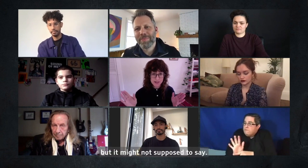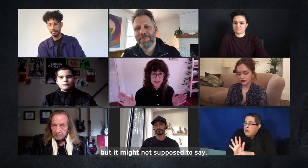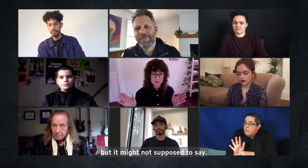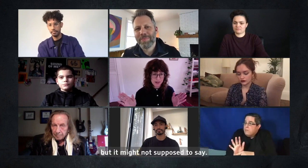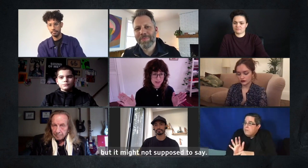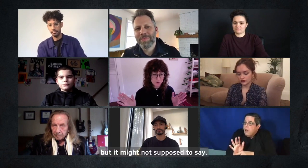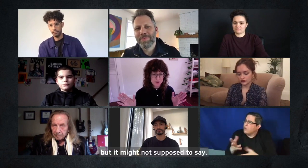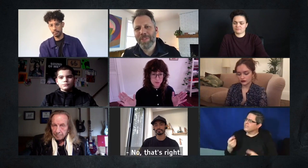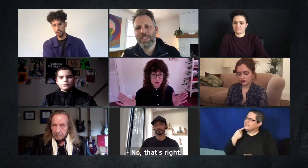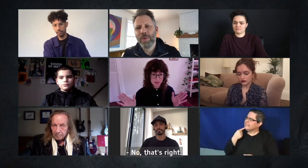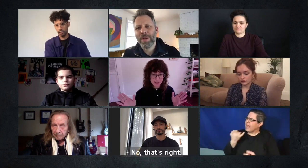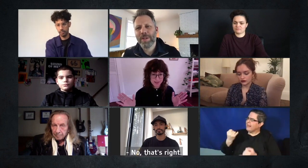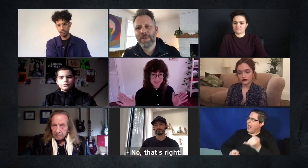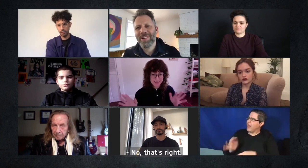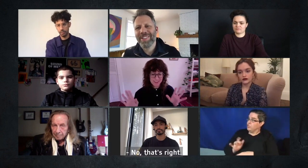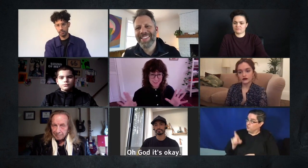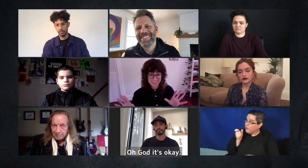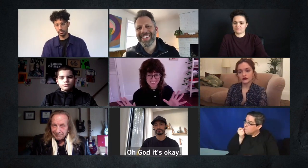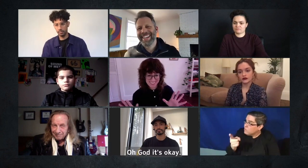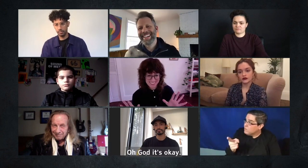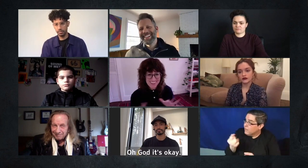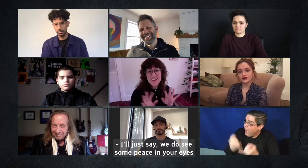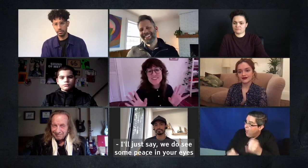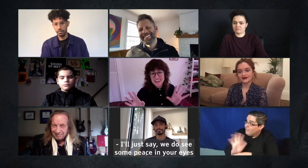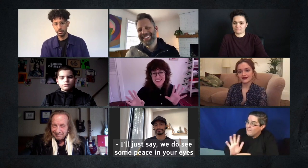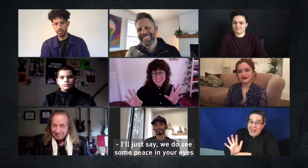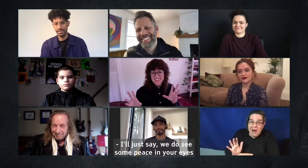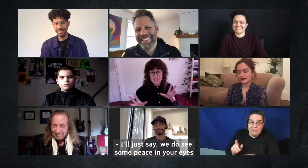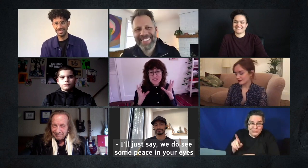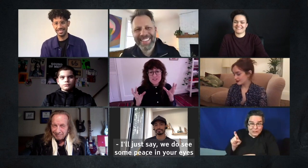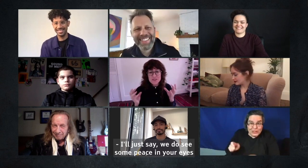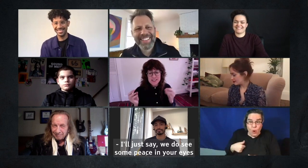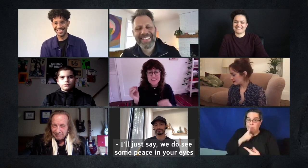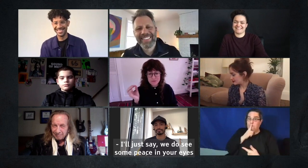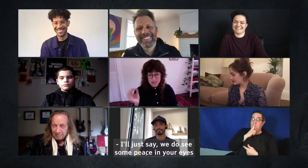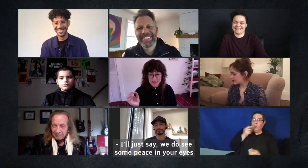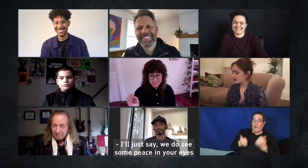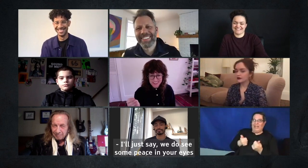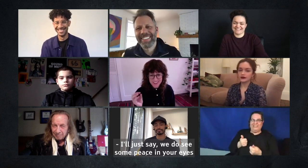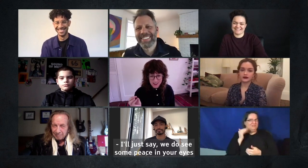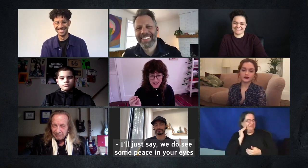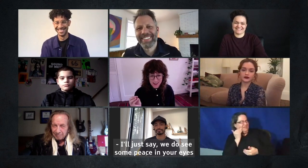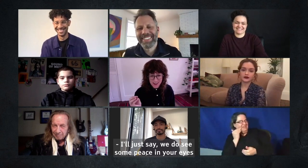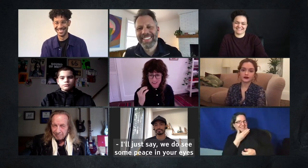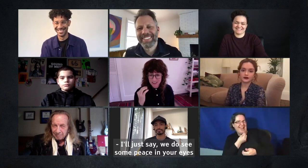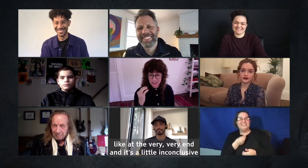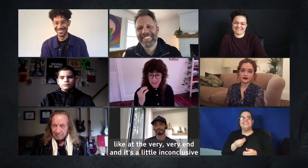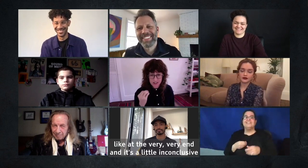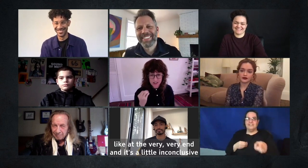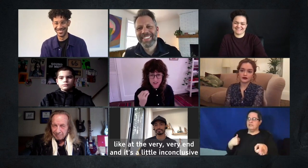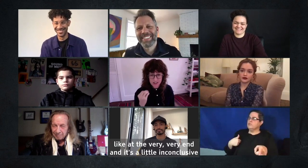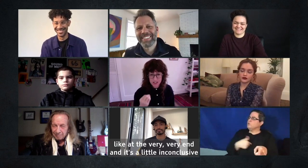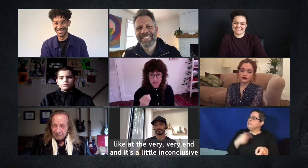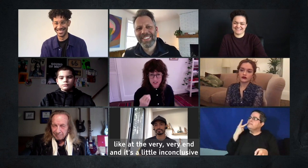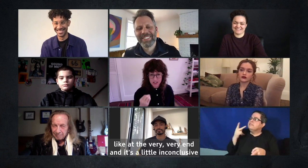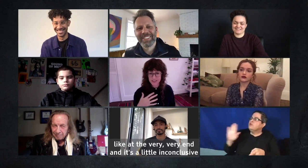at the very end, but am I not supposed to say? Oh, that's right. Oh, yeah. Okay. I'll just say, you know, we do see some peace in your eyes, like at the